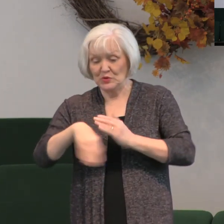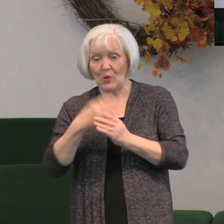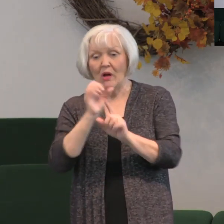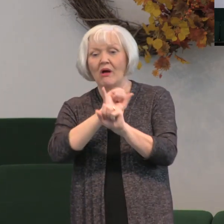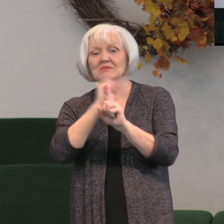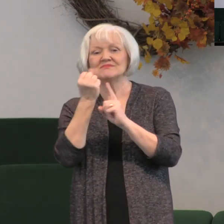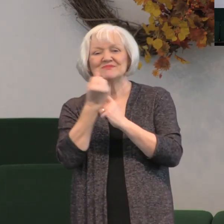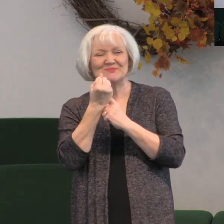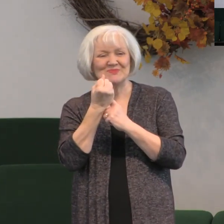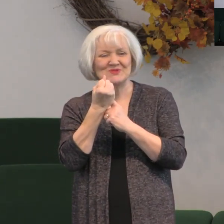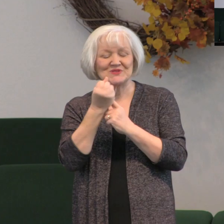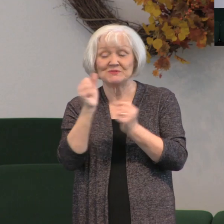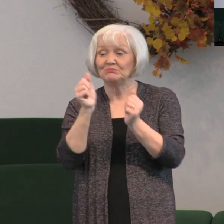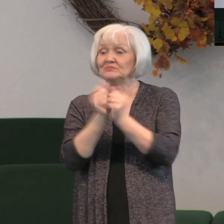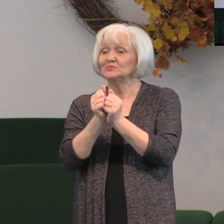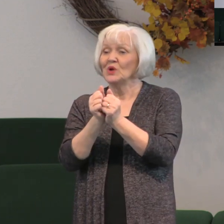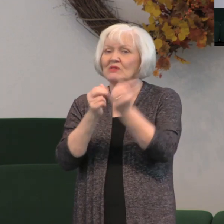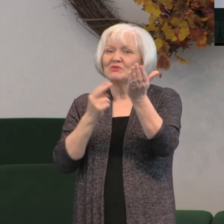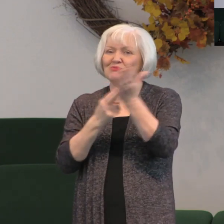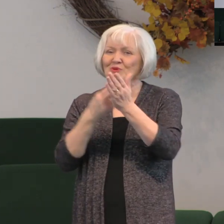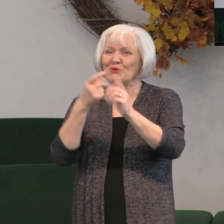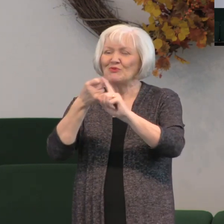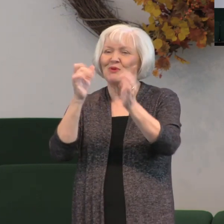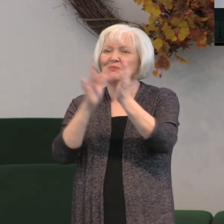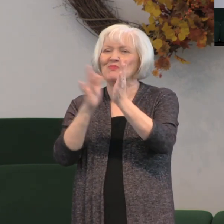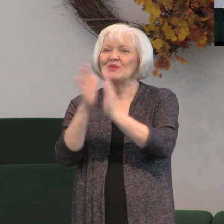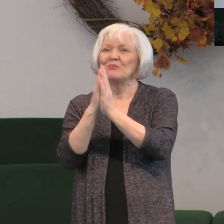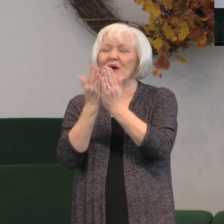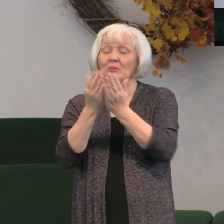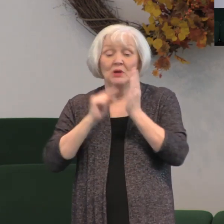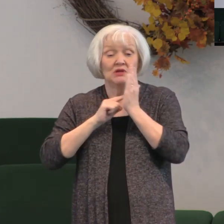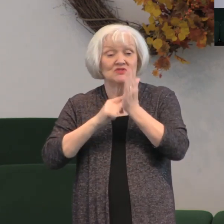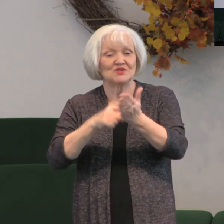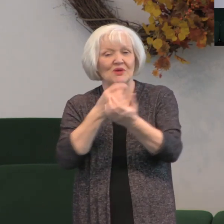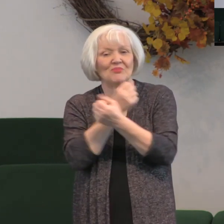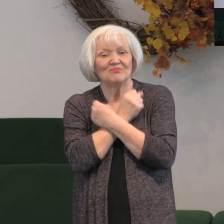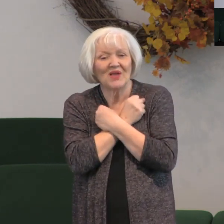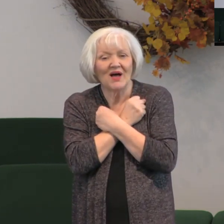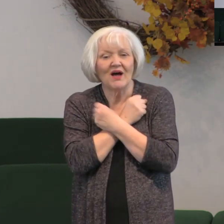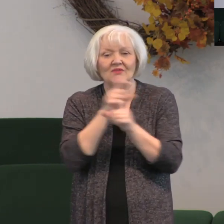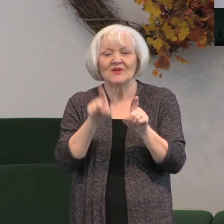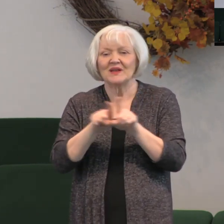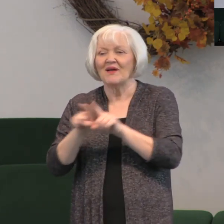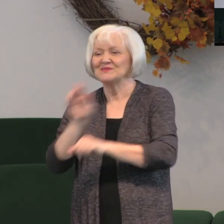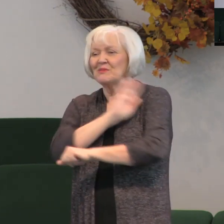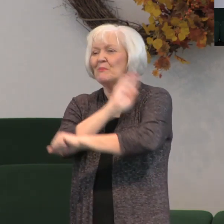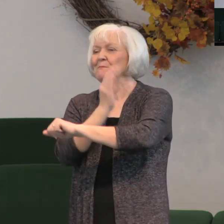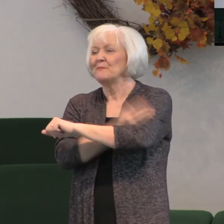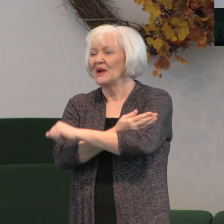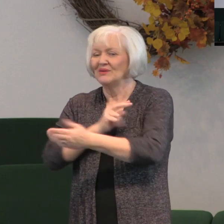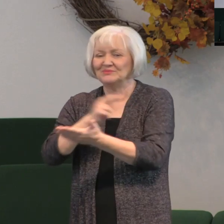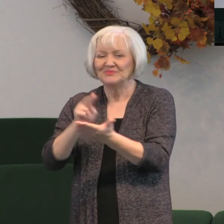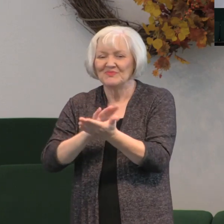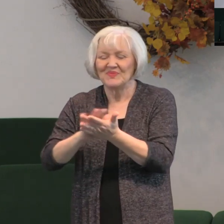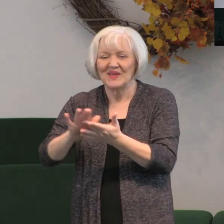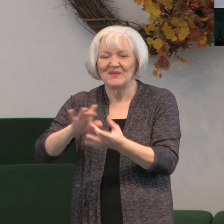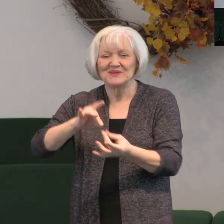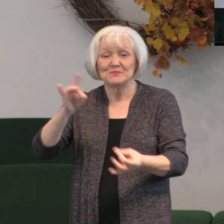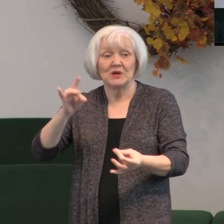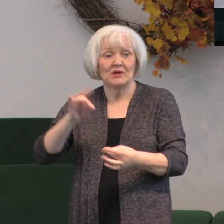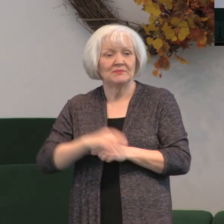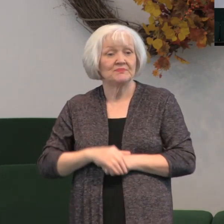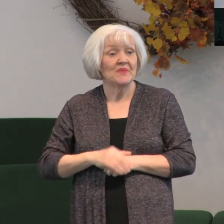life with the truth of the scripture in love like the scripture says and in the power of the Holy Spirit as